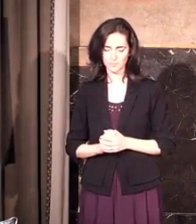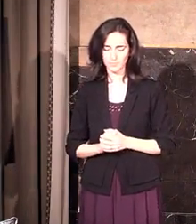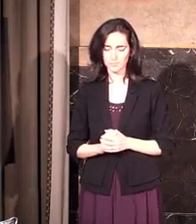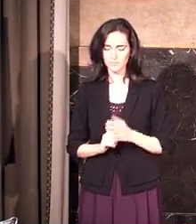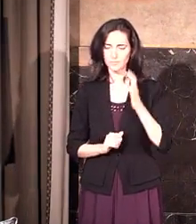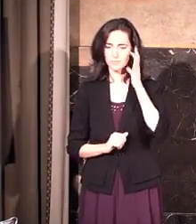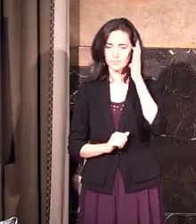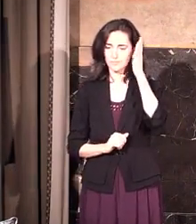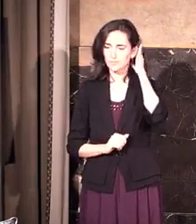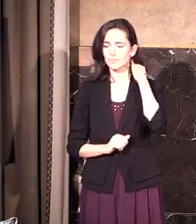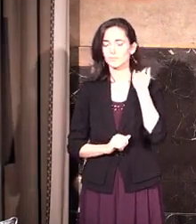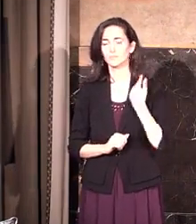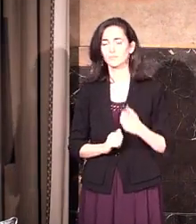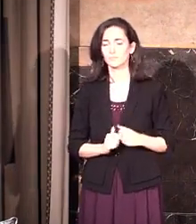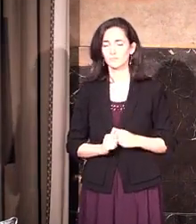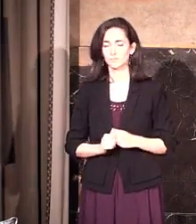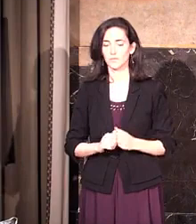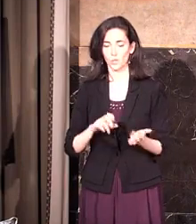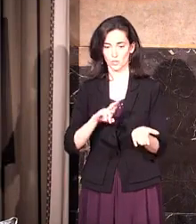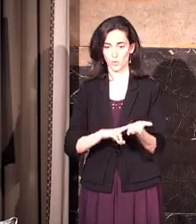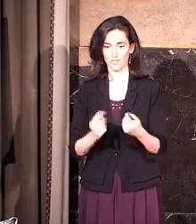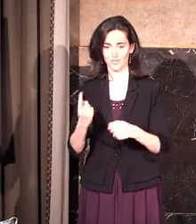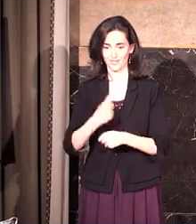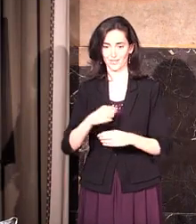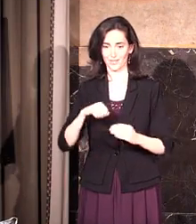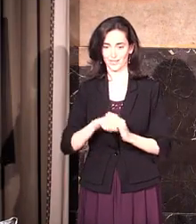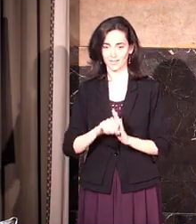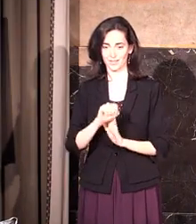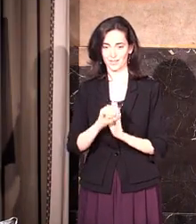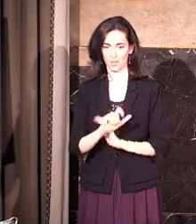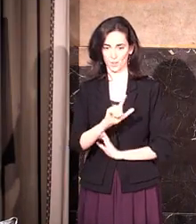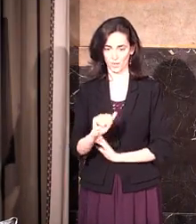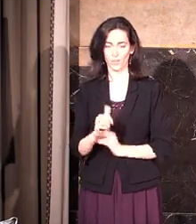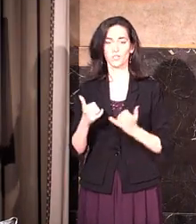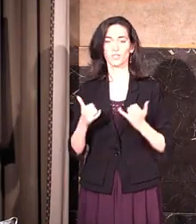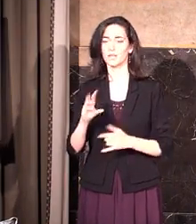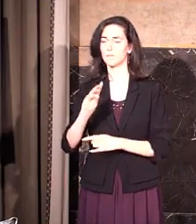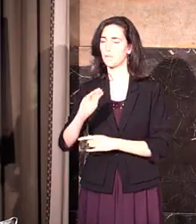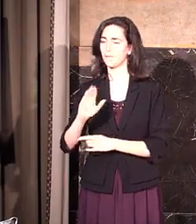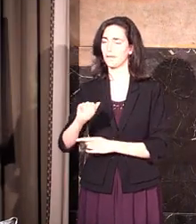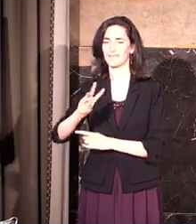Nurses Day in the state of Louisiana today, the 6th day of May of 2020.